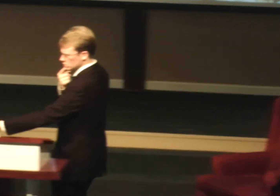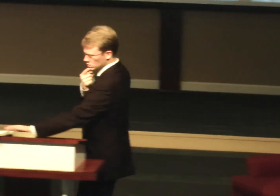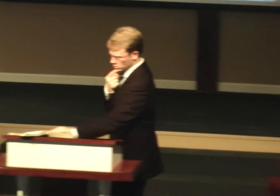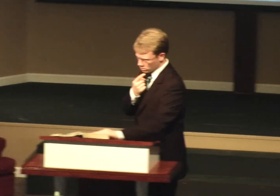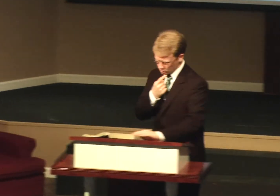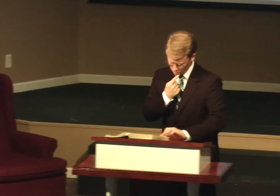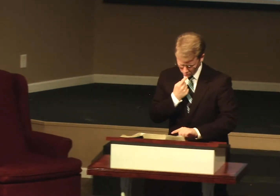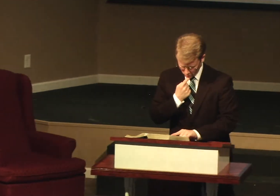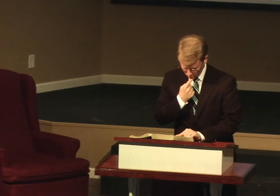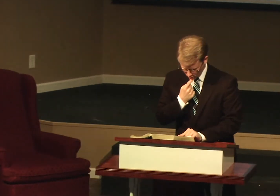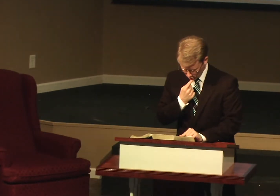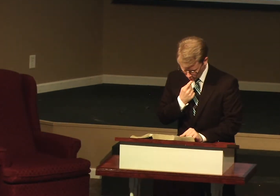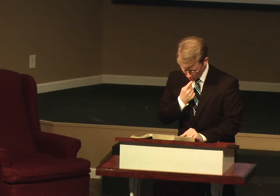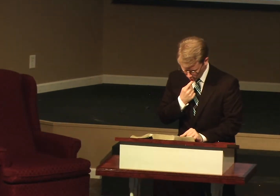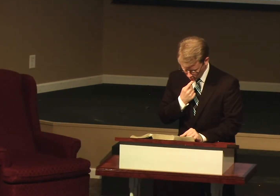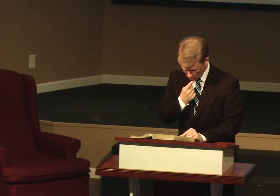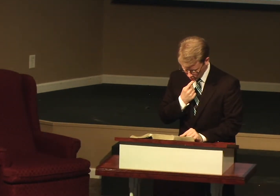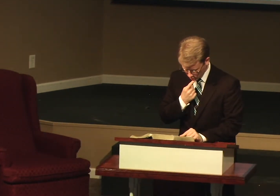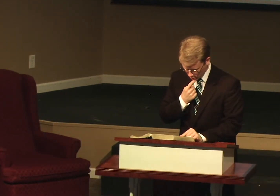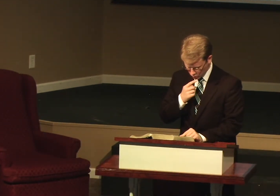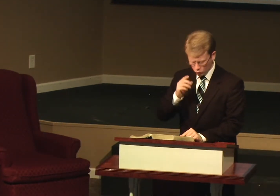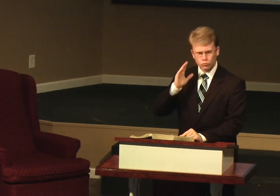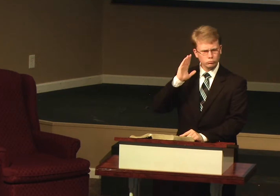it says here that we are likened